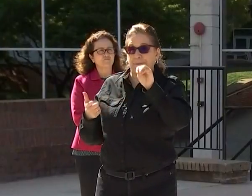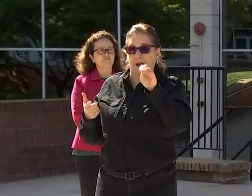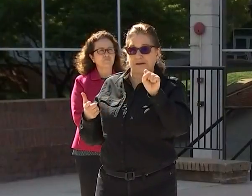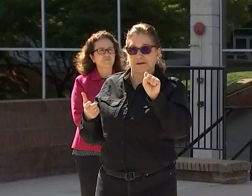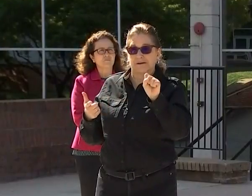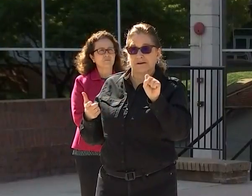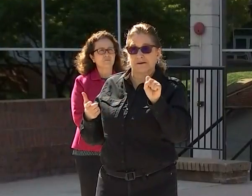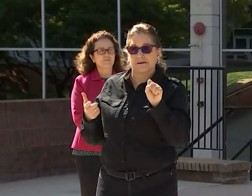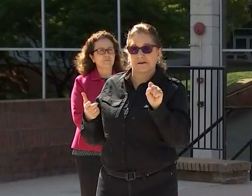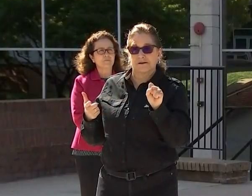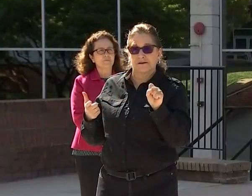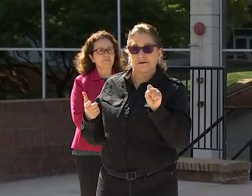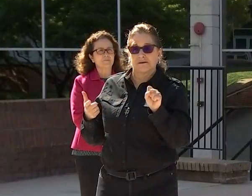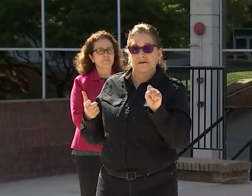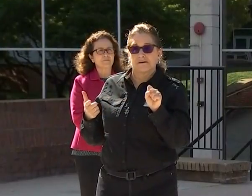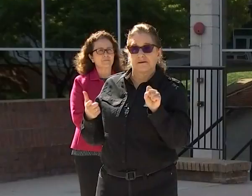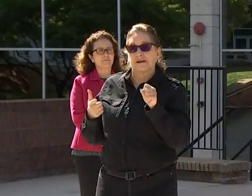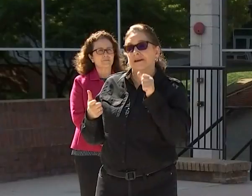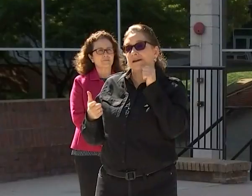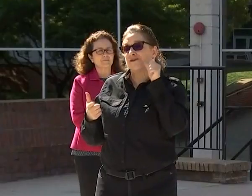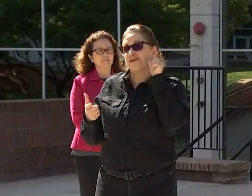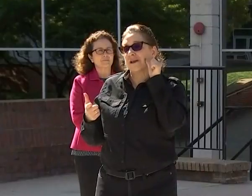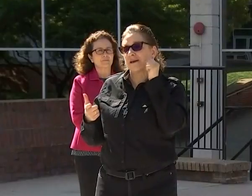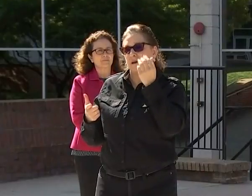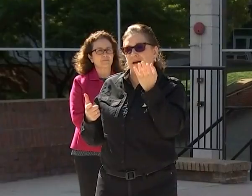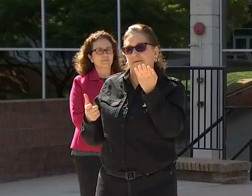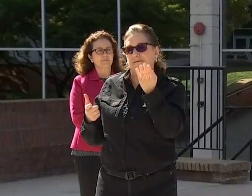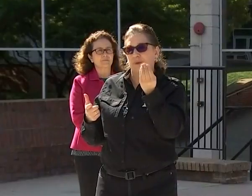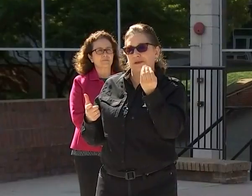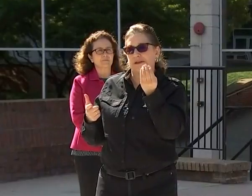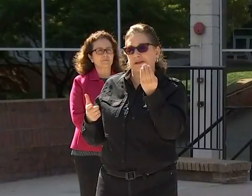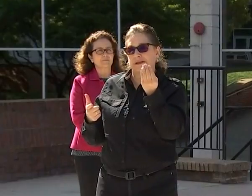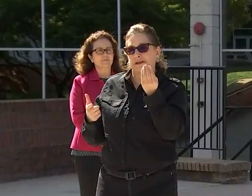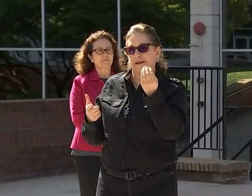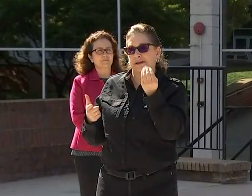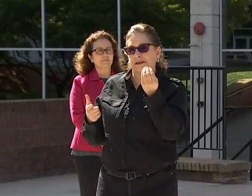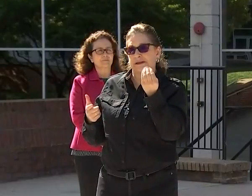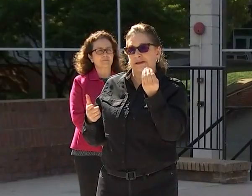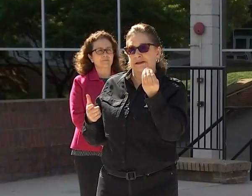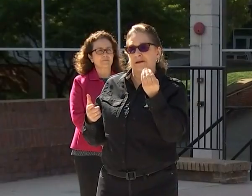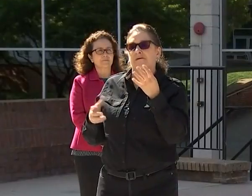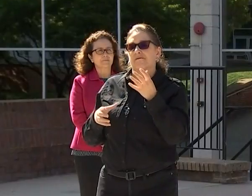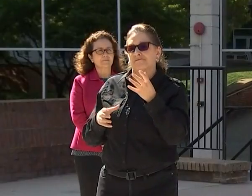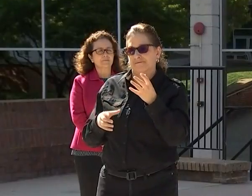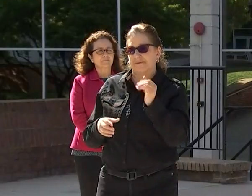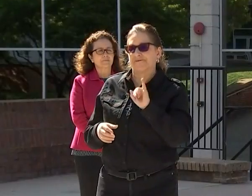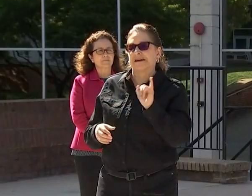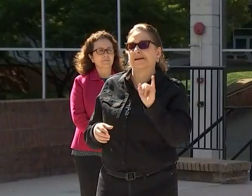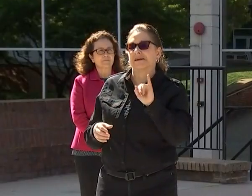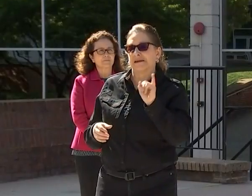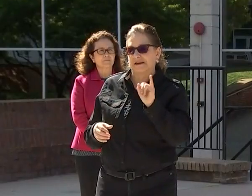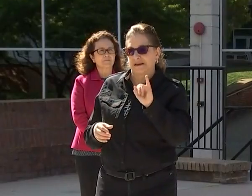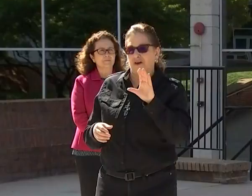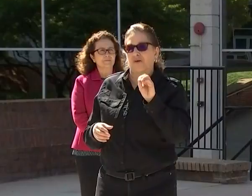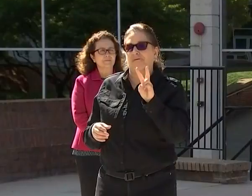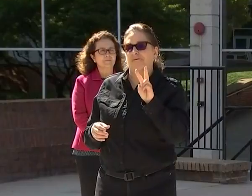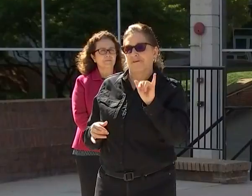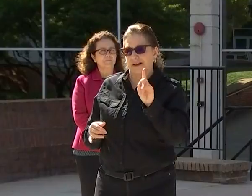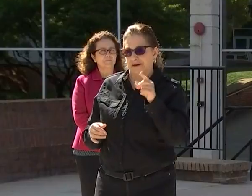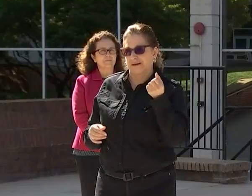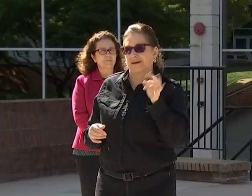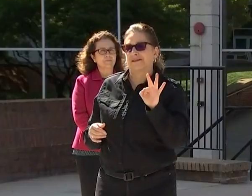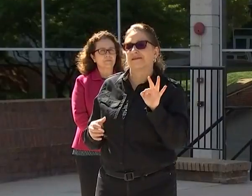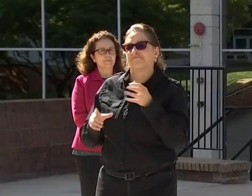3/29, there have been 14 members who have been tested positive for COVID-19. There are currently 177 personnel in